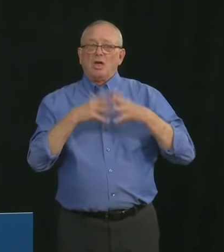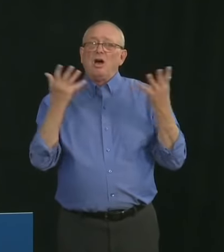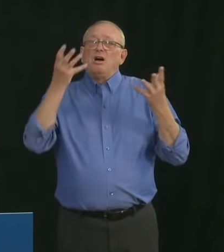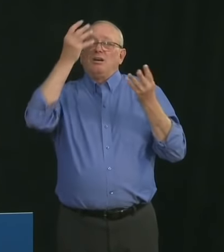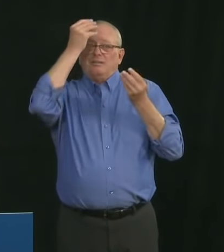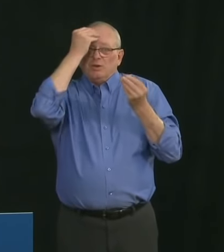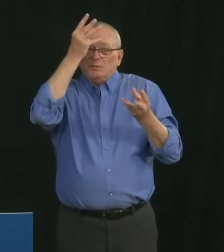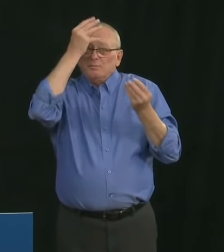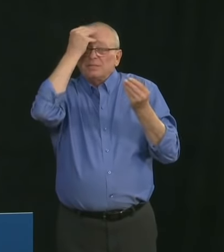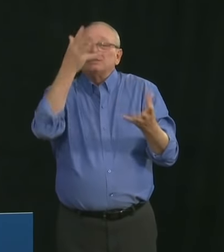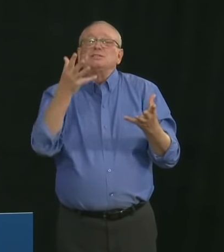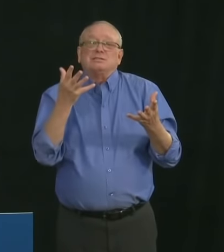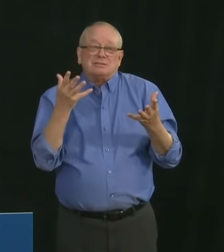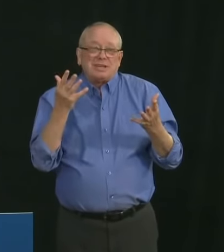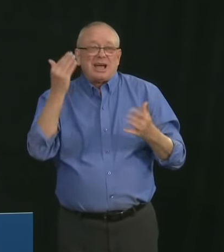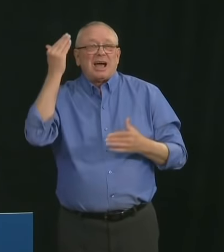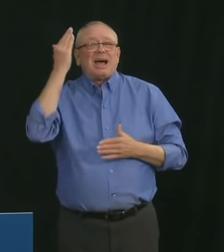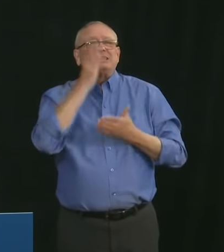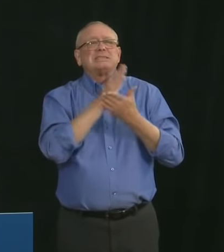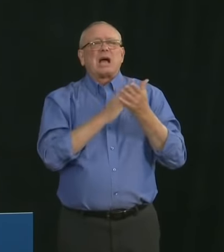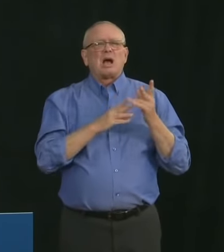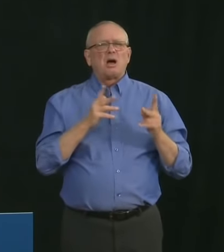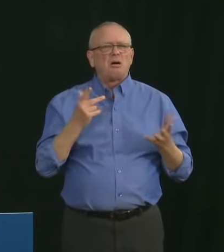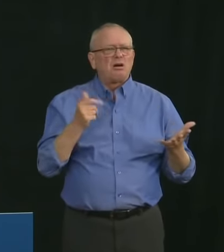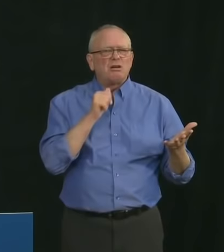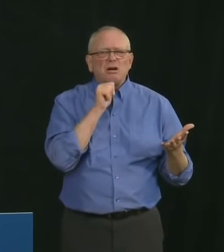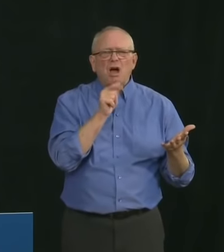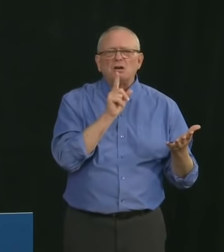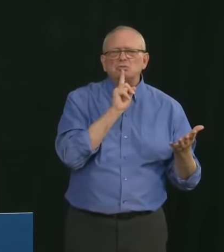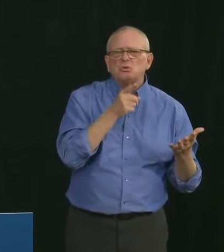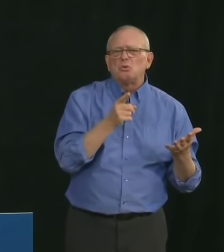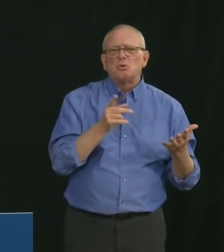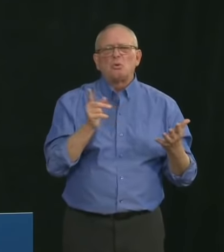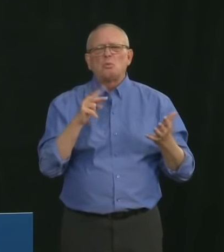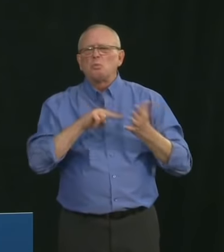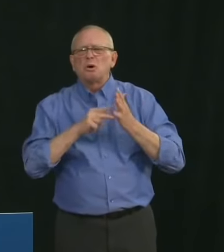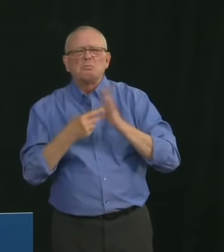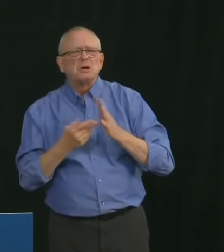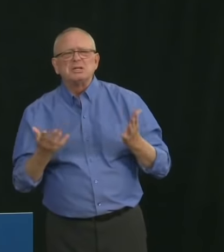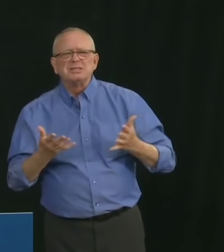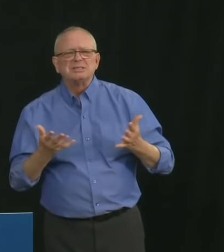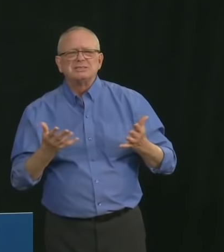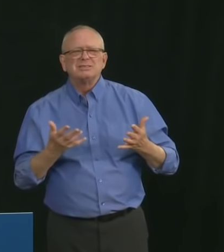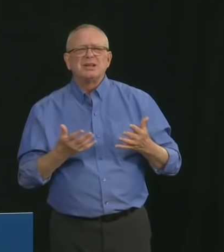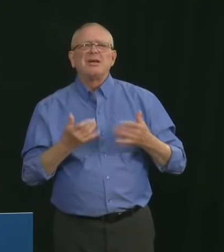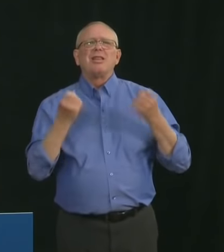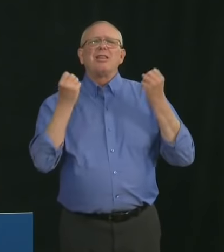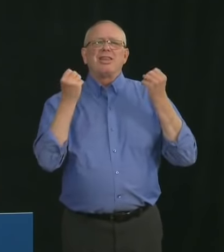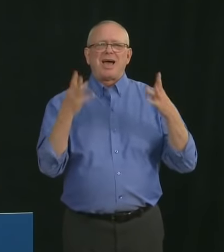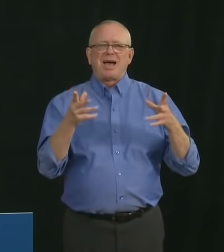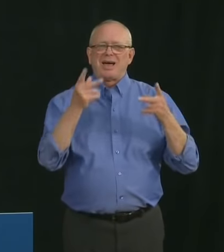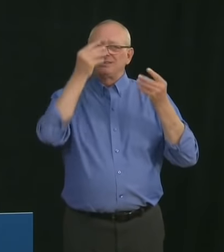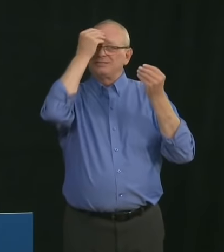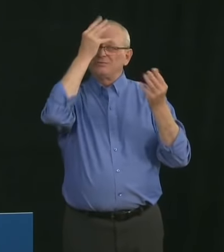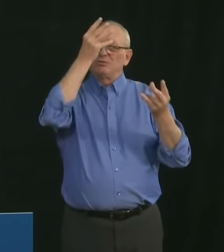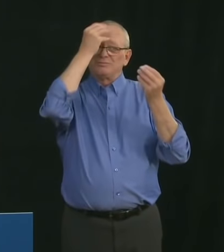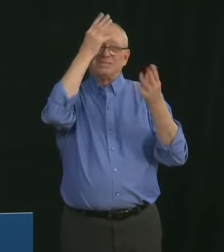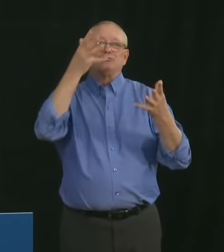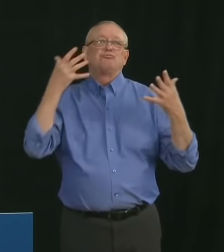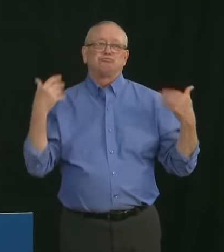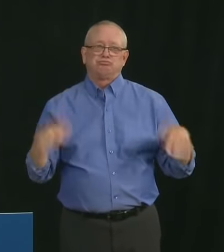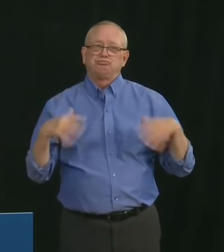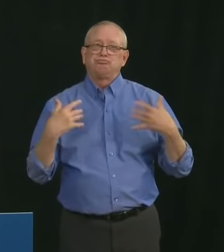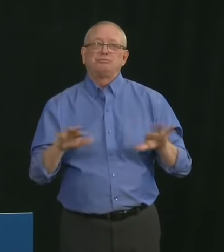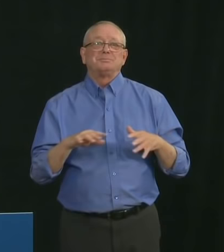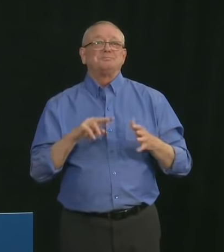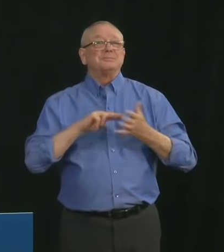know all the details of every guideline available. It is a lot of information. That's why I encourage all of